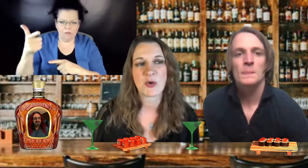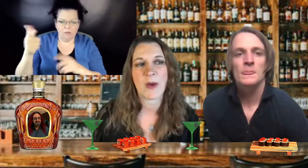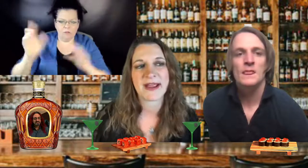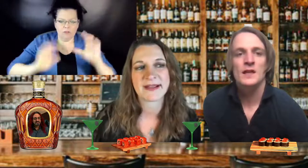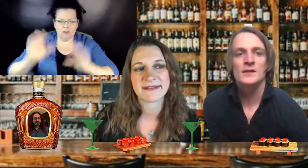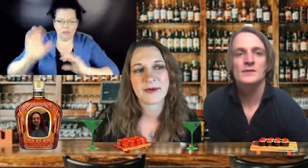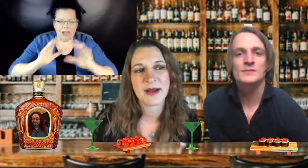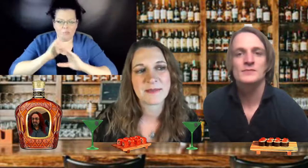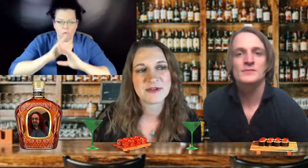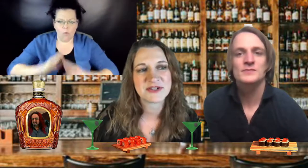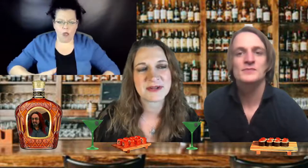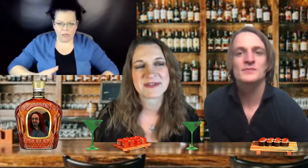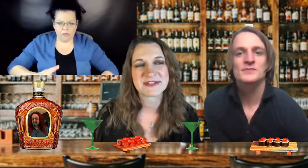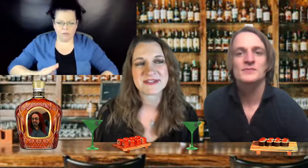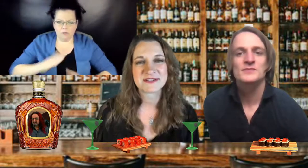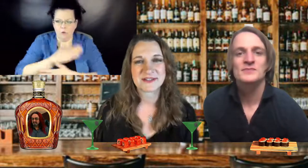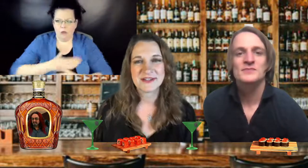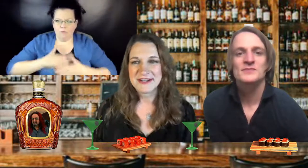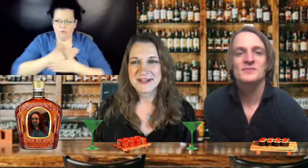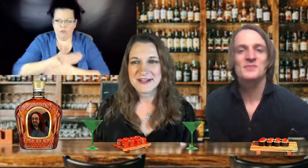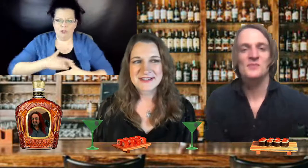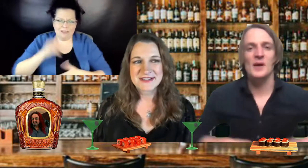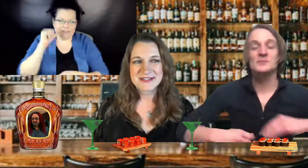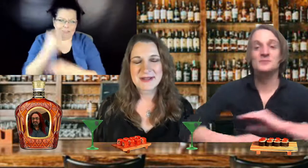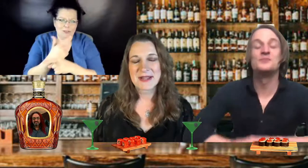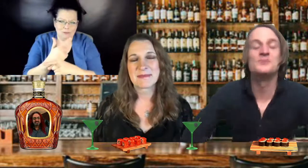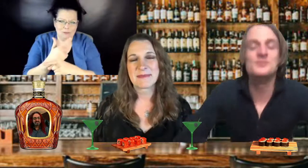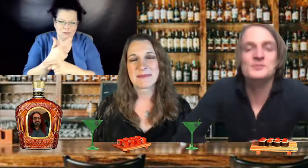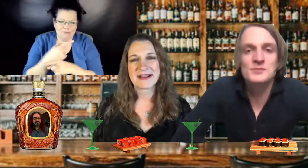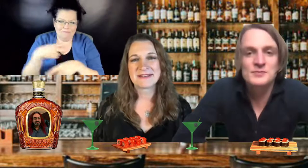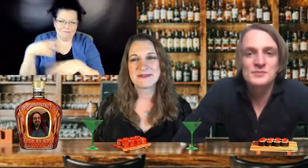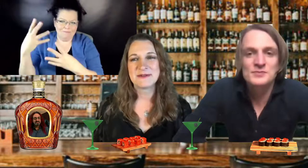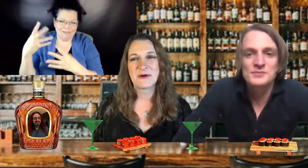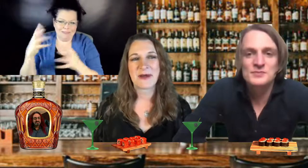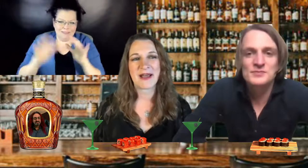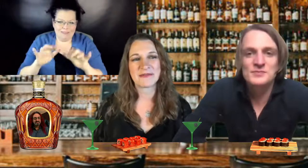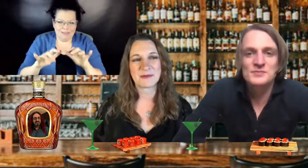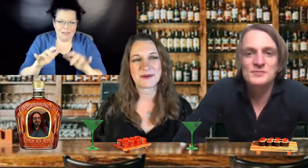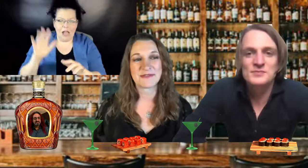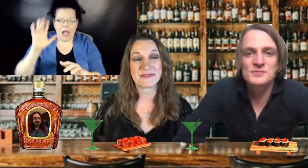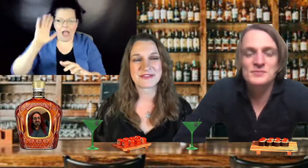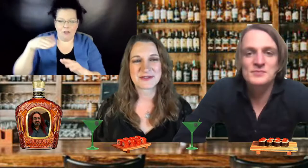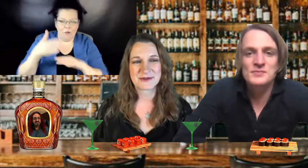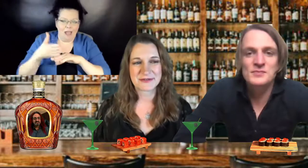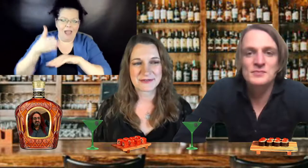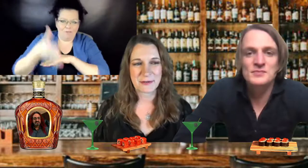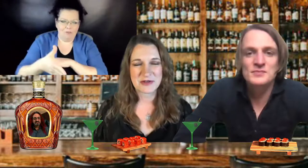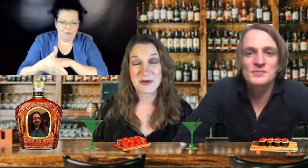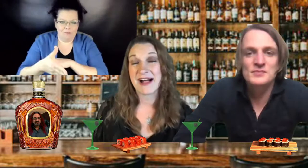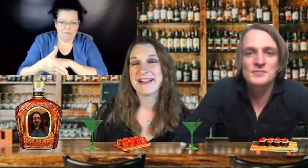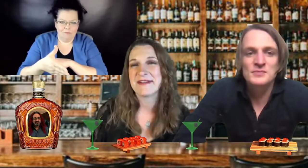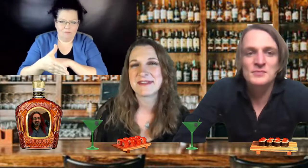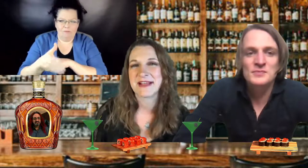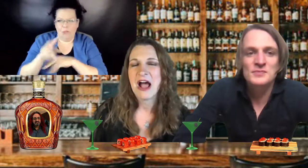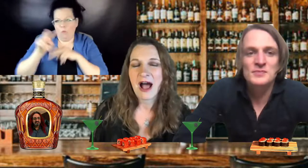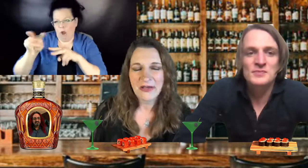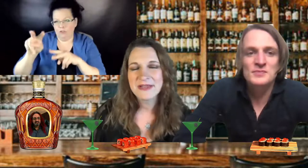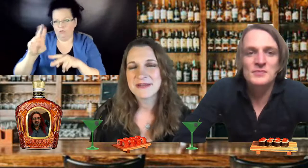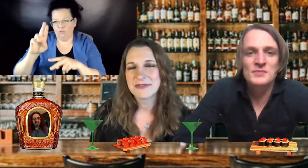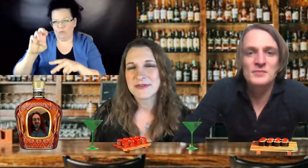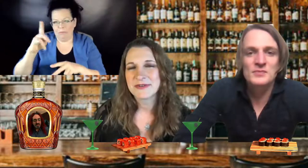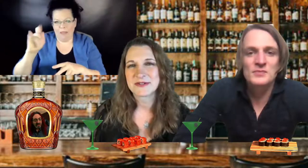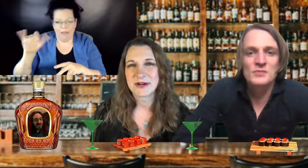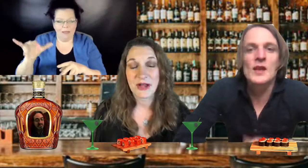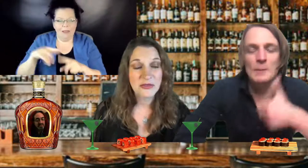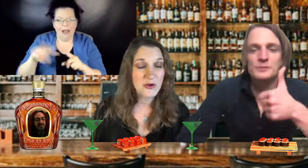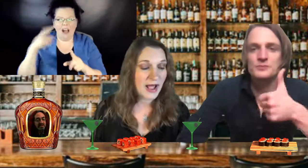very quiet. So I appreciate my sister chiming in, but I do know afterwards that the show does get watched. So I'll think